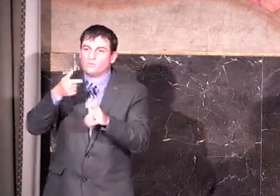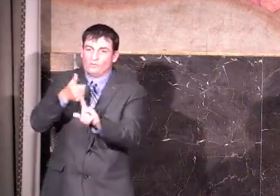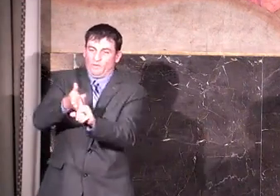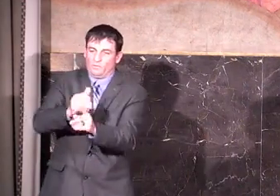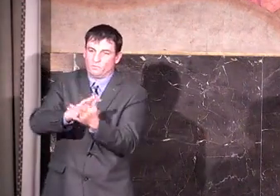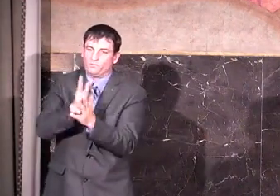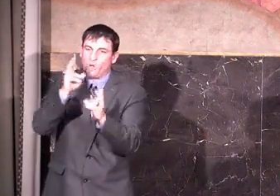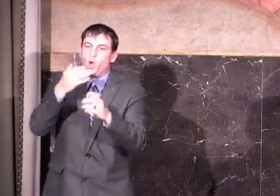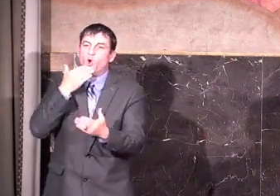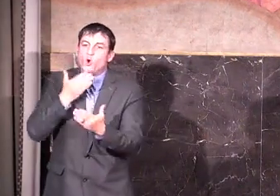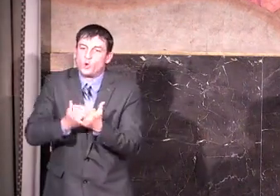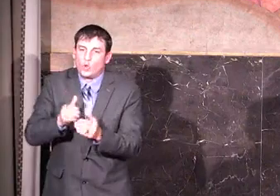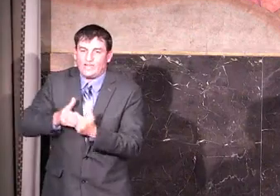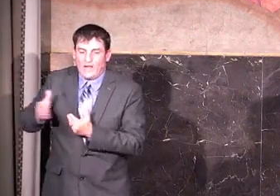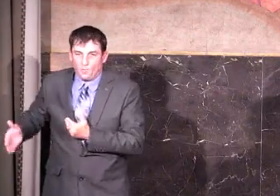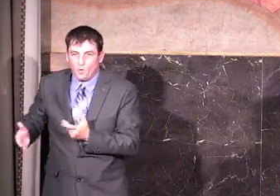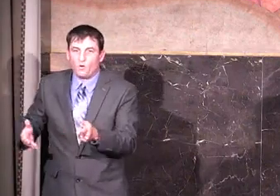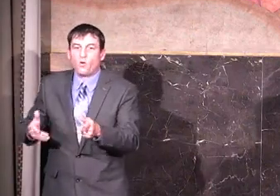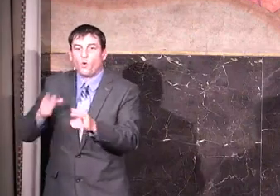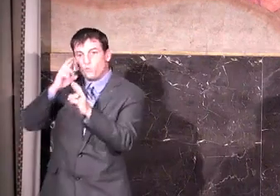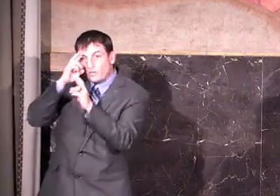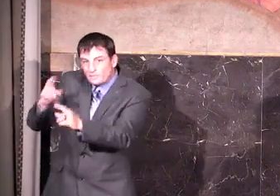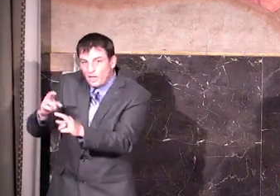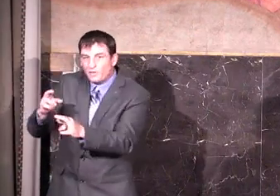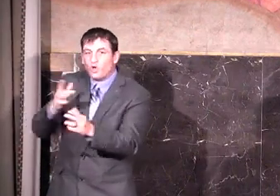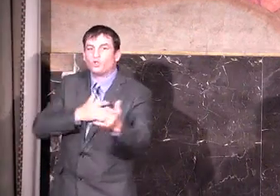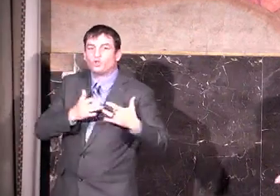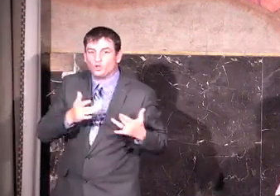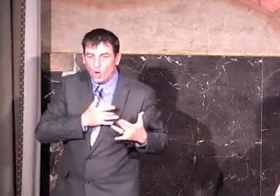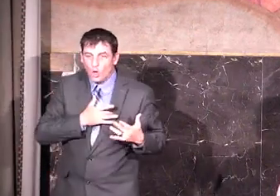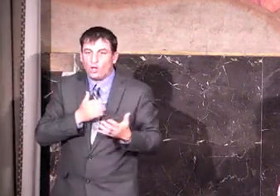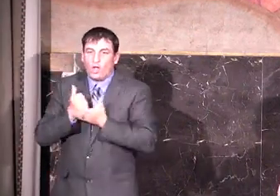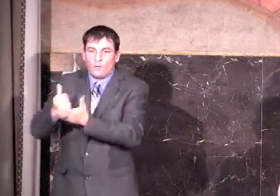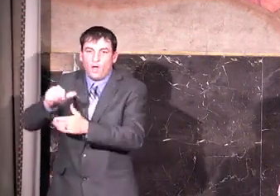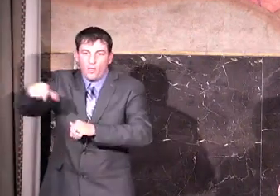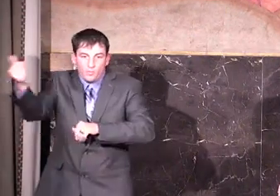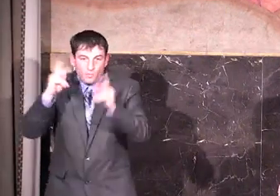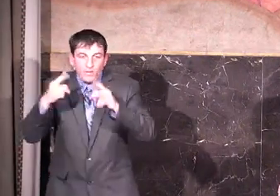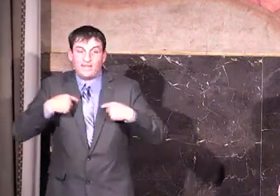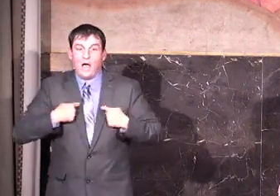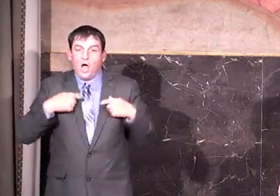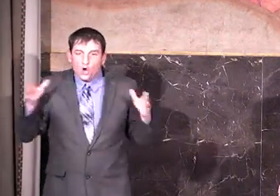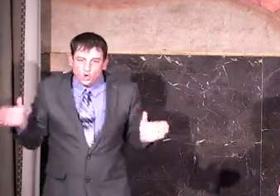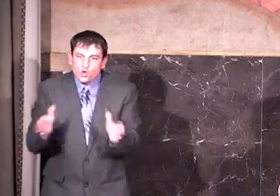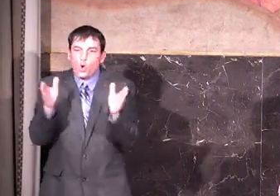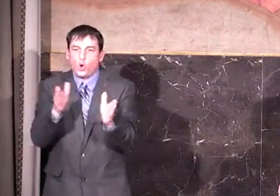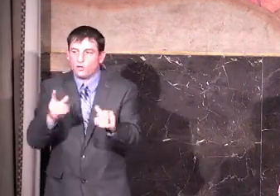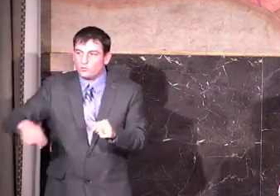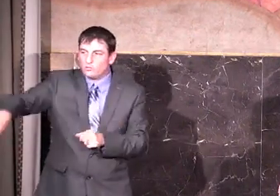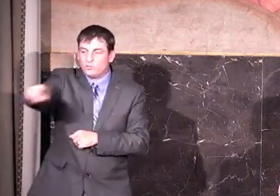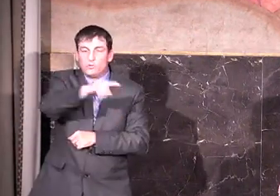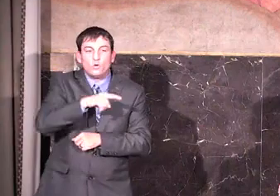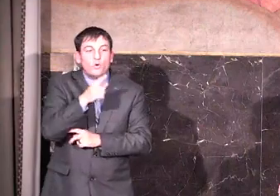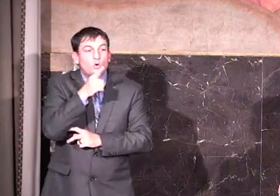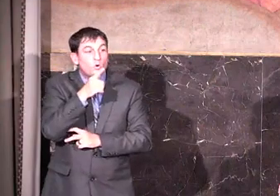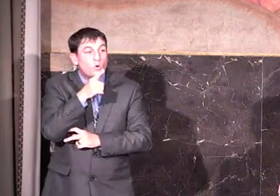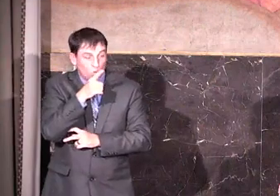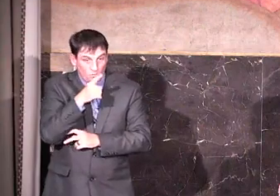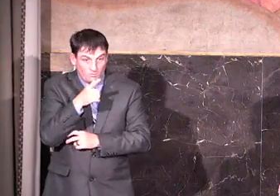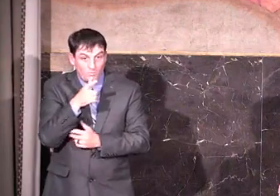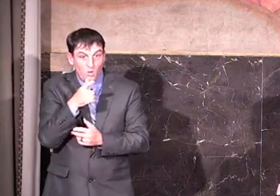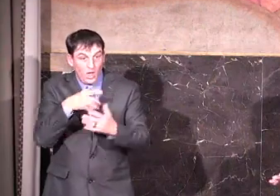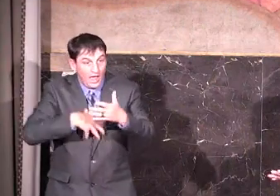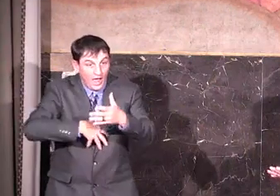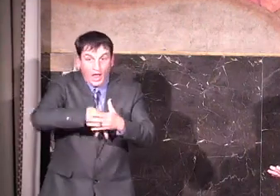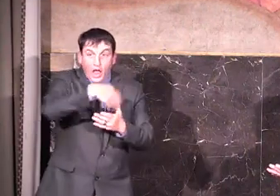due respect and concern for others. So I encourage people to wear that mask while